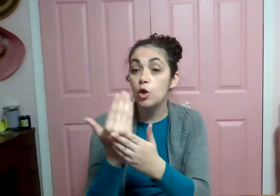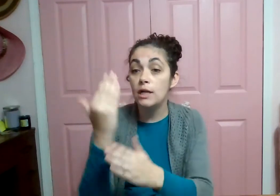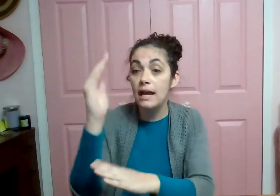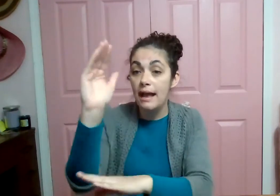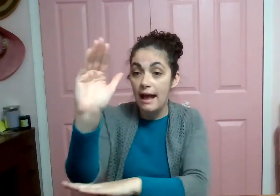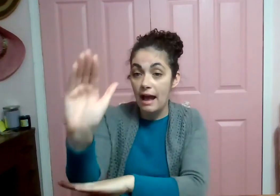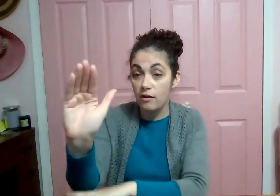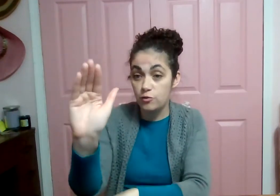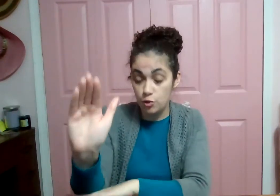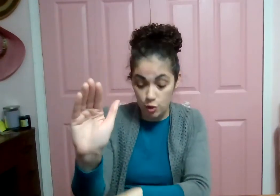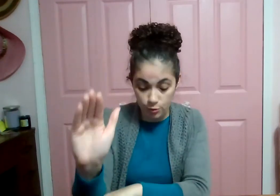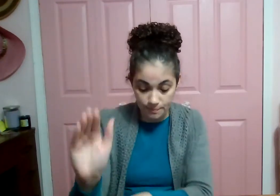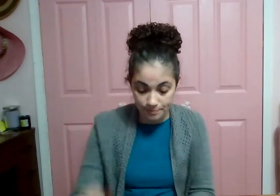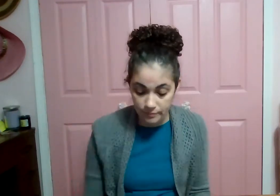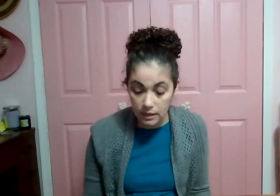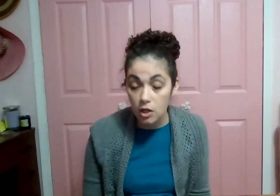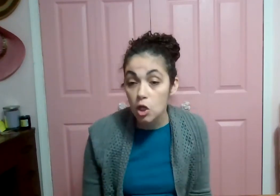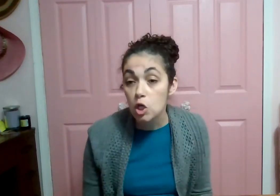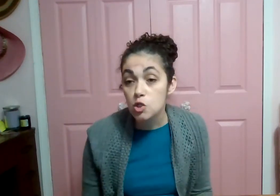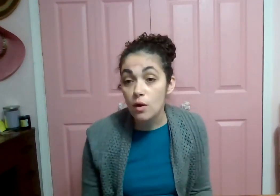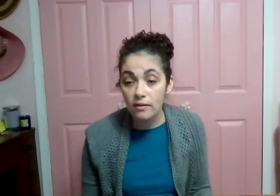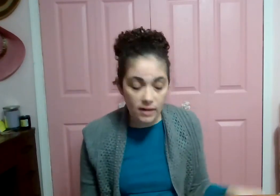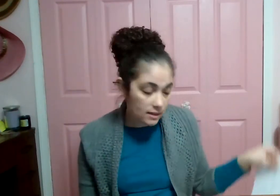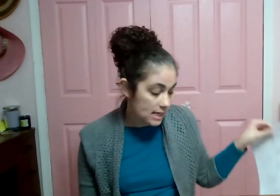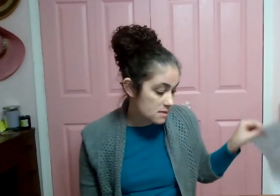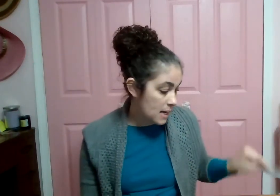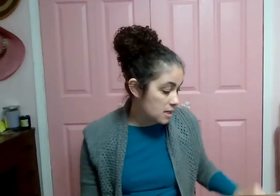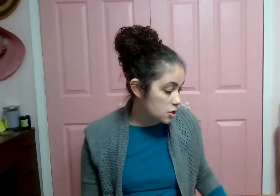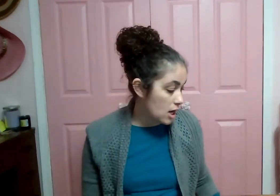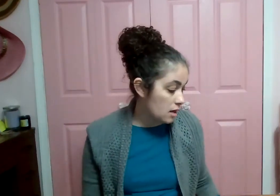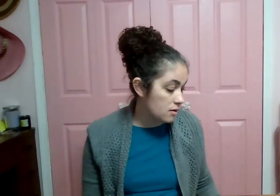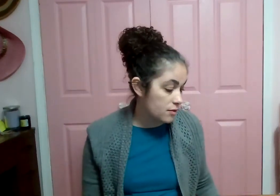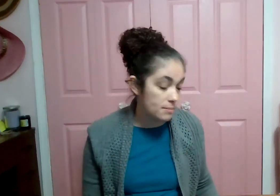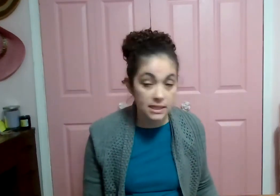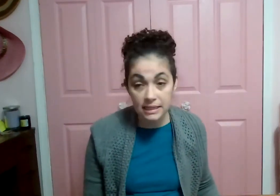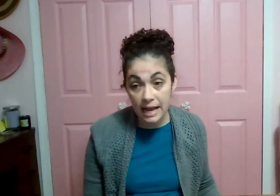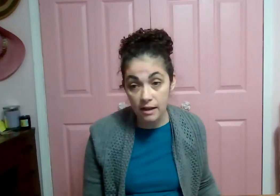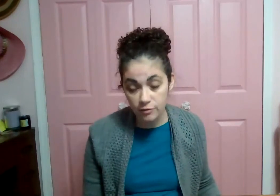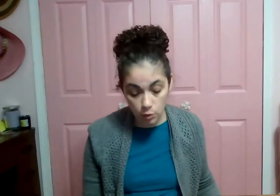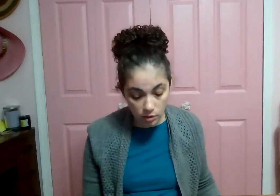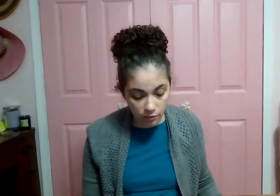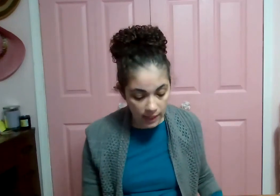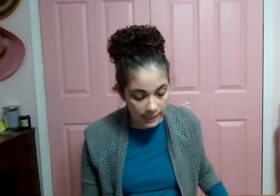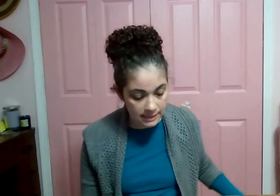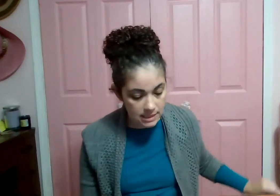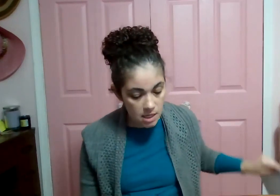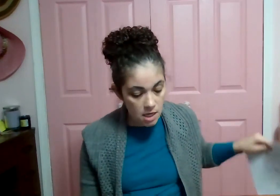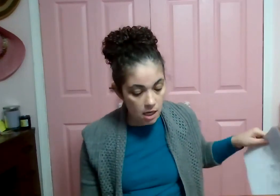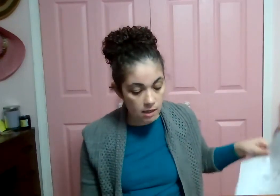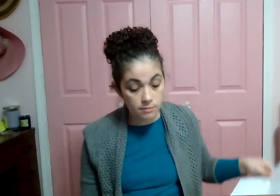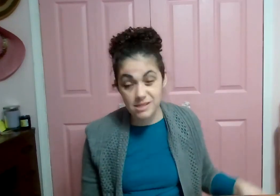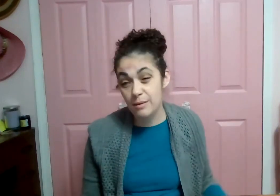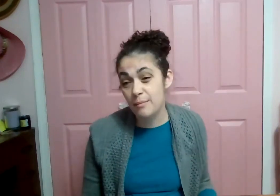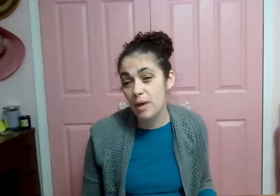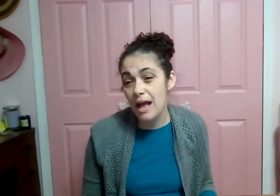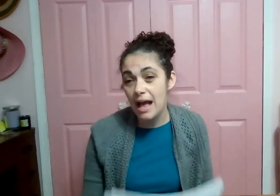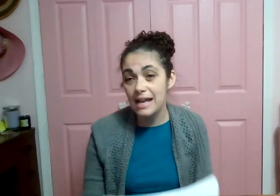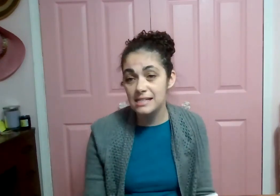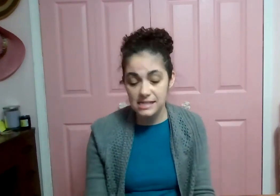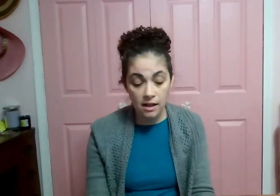good afternoon. So on the very last page of the PDF, you will find some